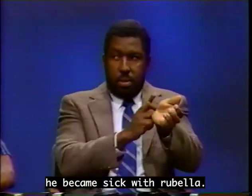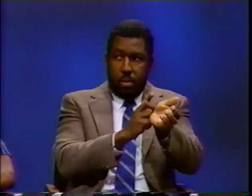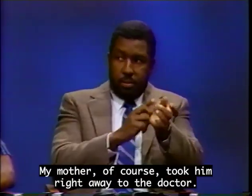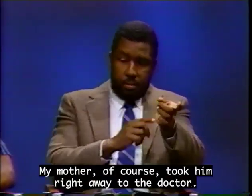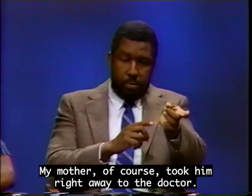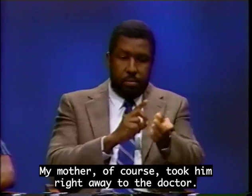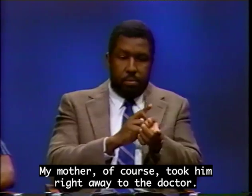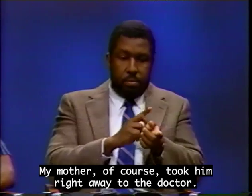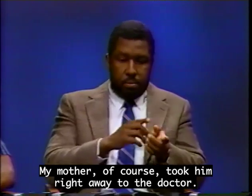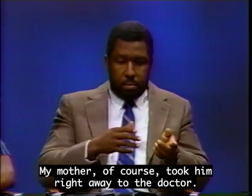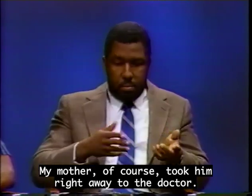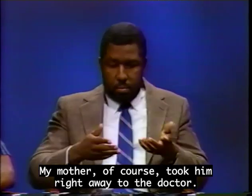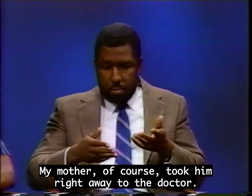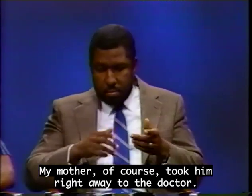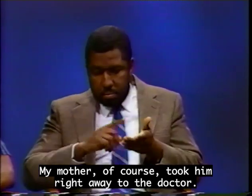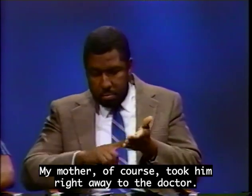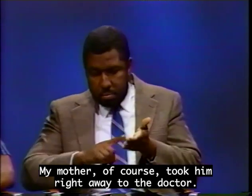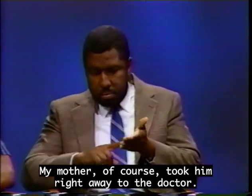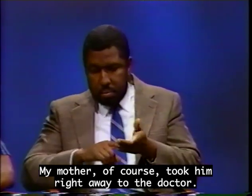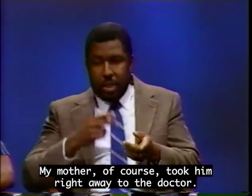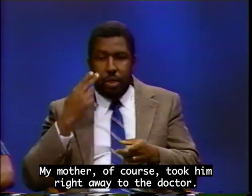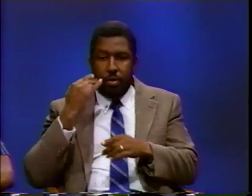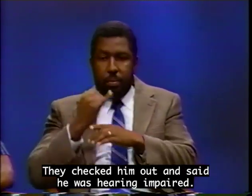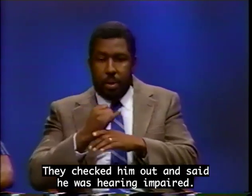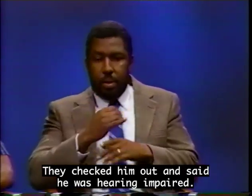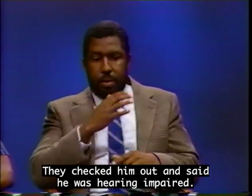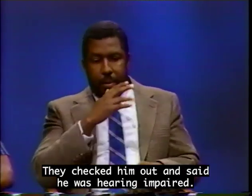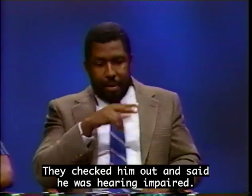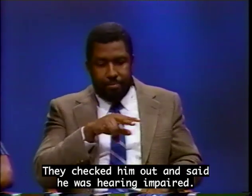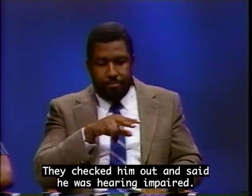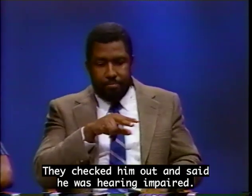My mother, of course, took him right away to the doctor, and they checked him out and said he was